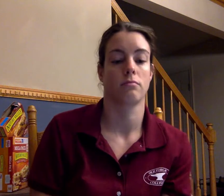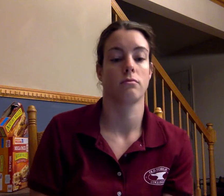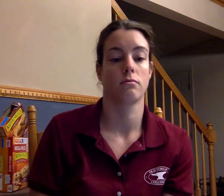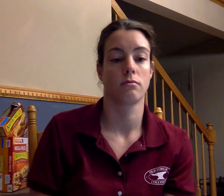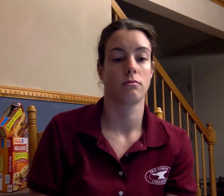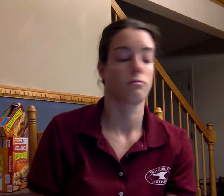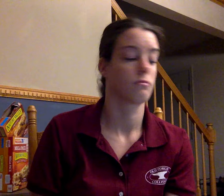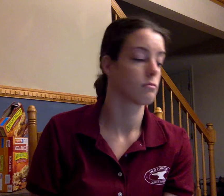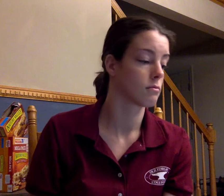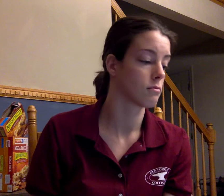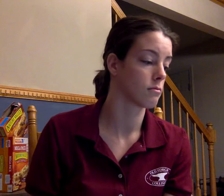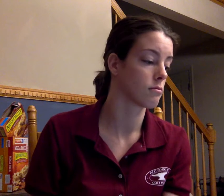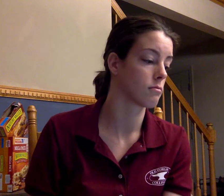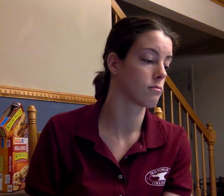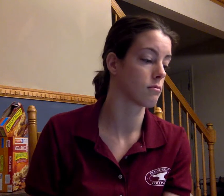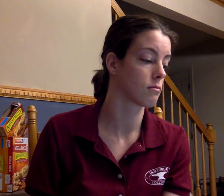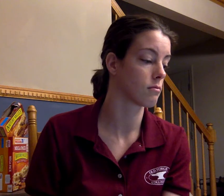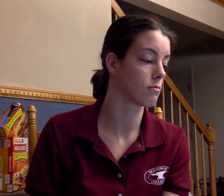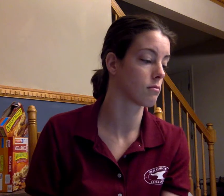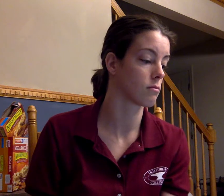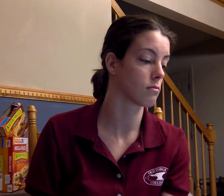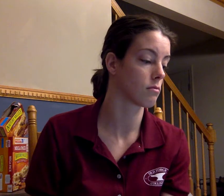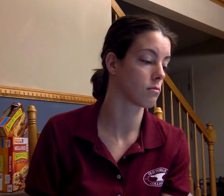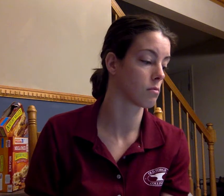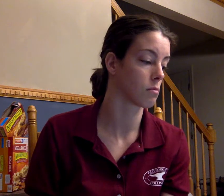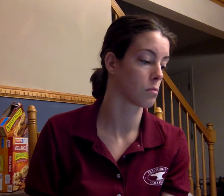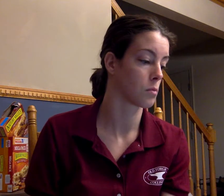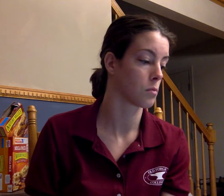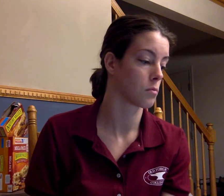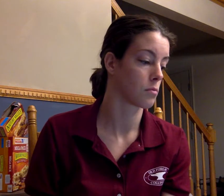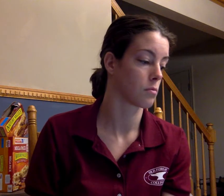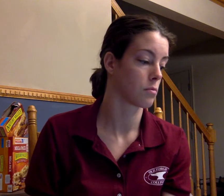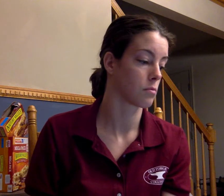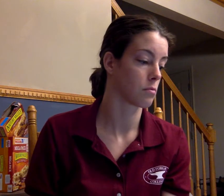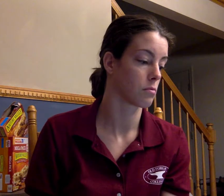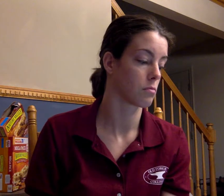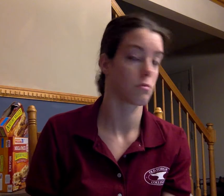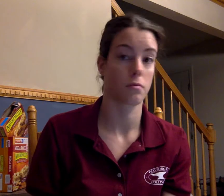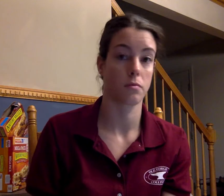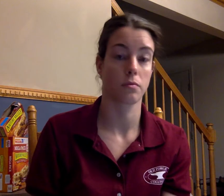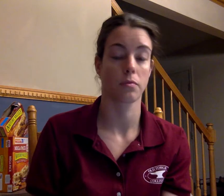Then this space is drawn up and saved for each advertiser.